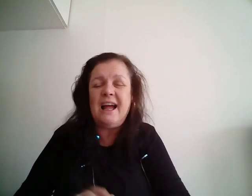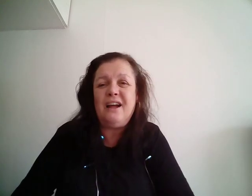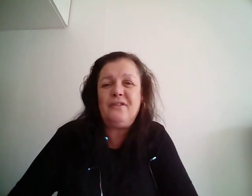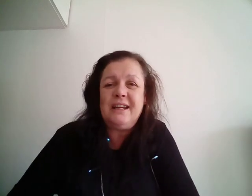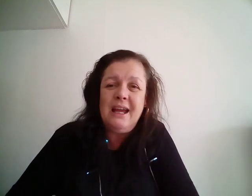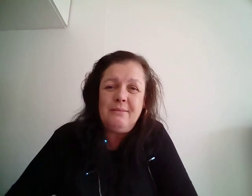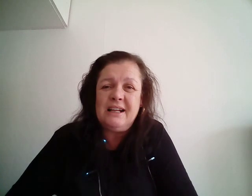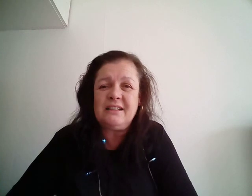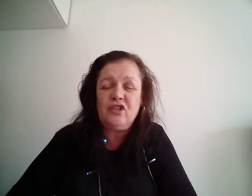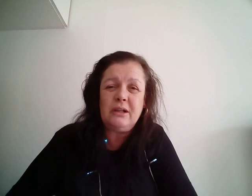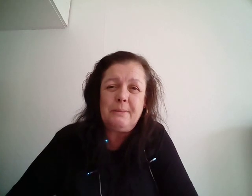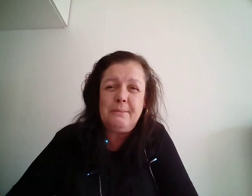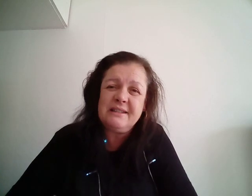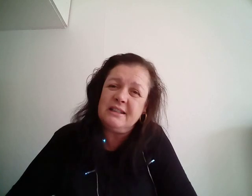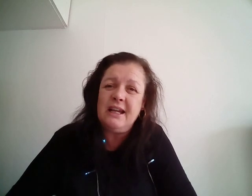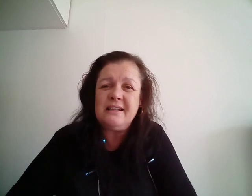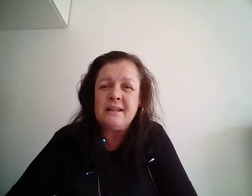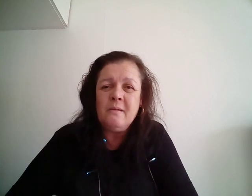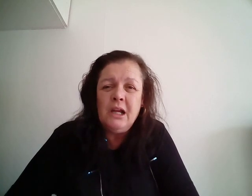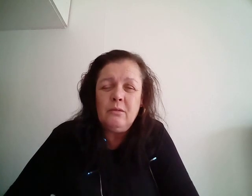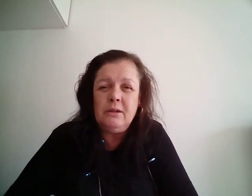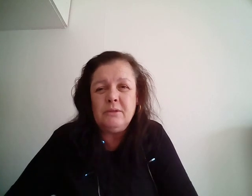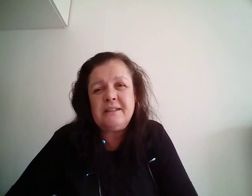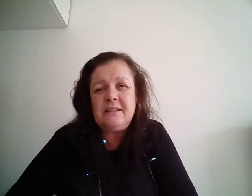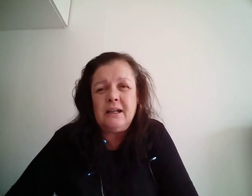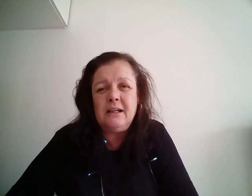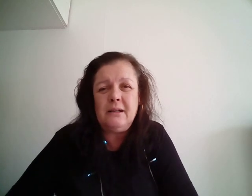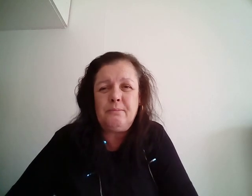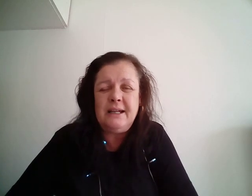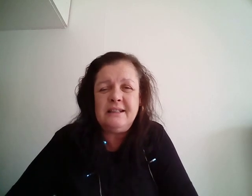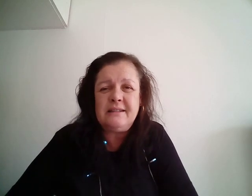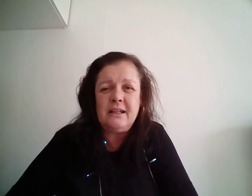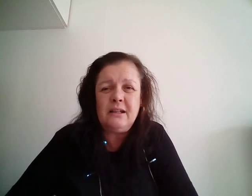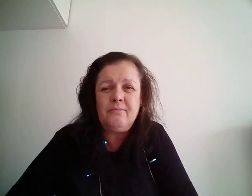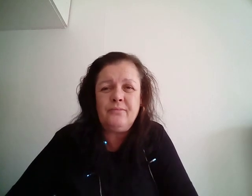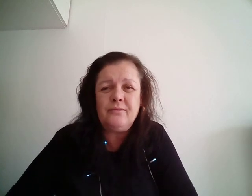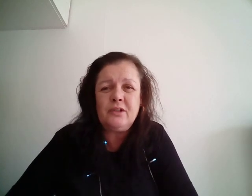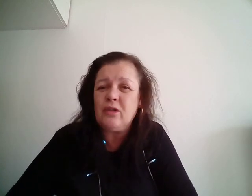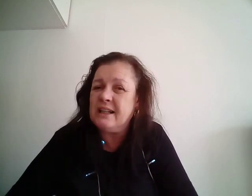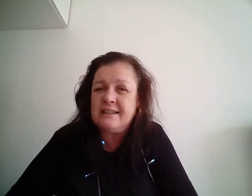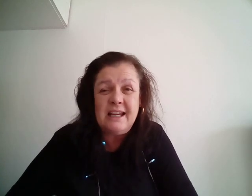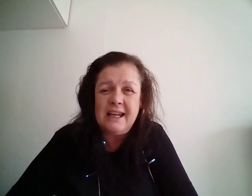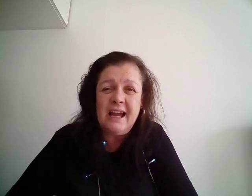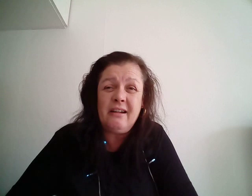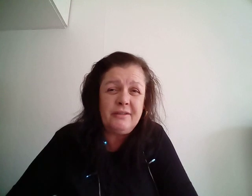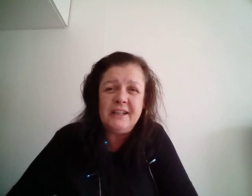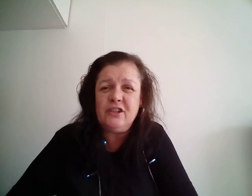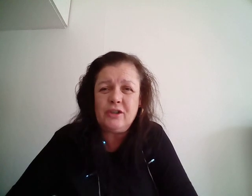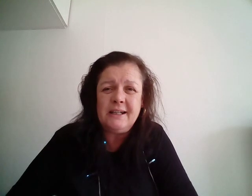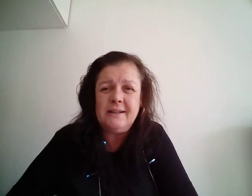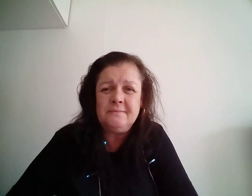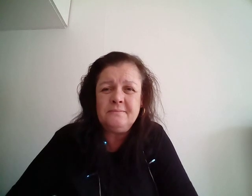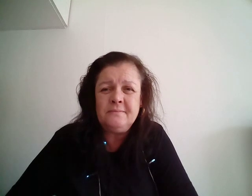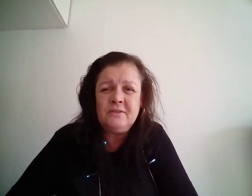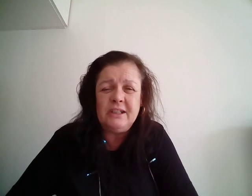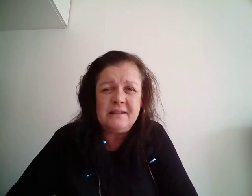life. Okay, my delicious little babies. And yes, we must please try to take care of each other. Do Do you see what